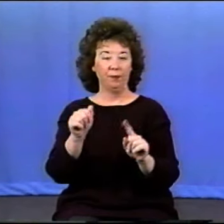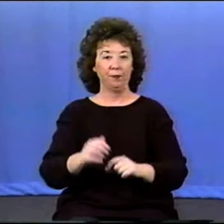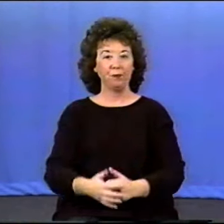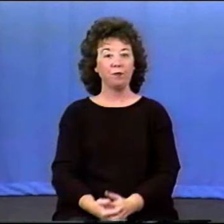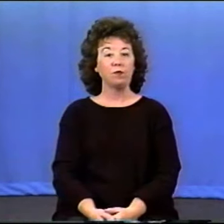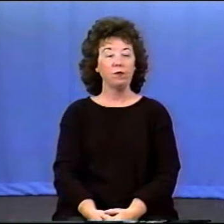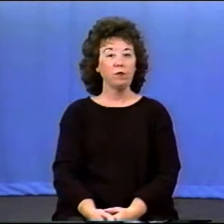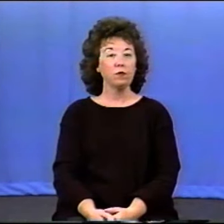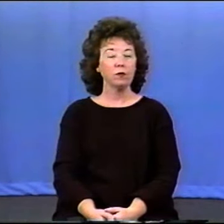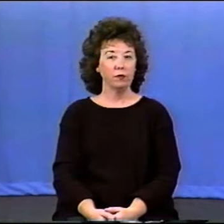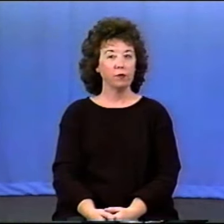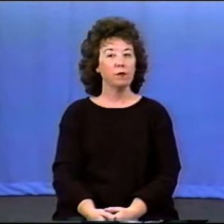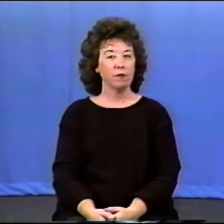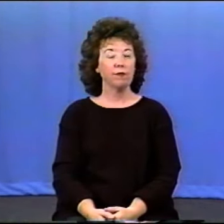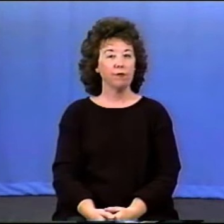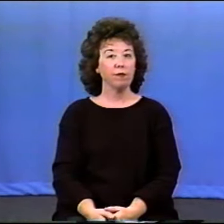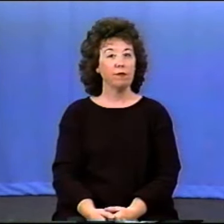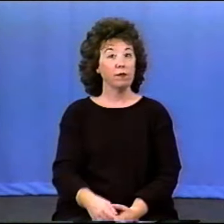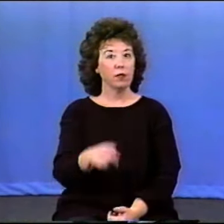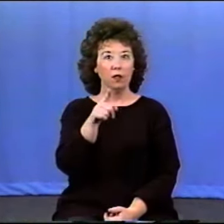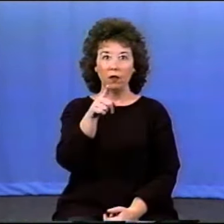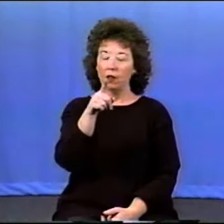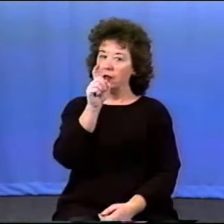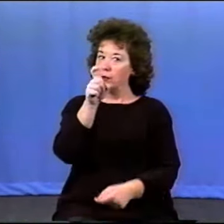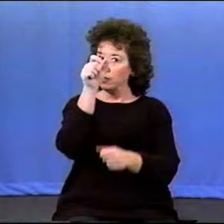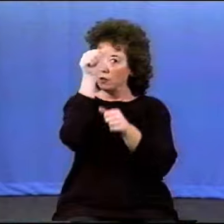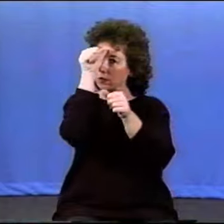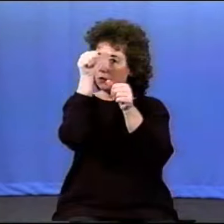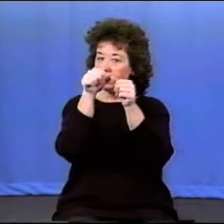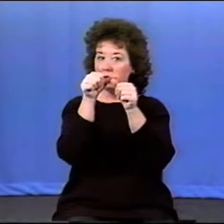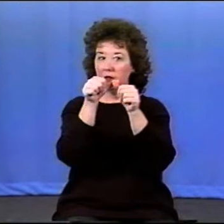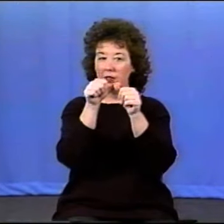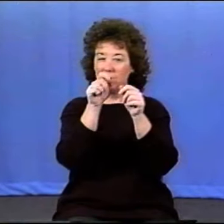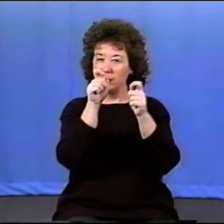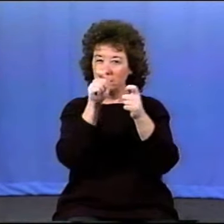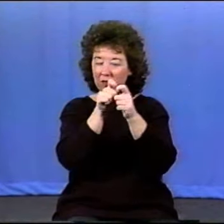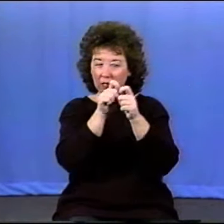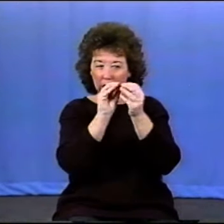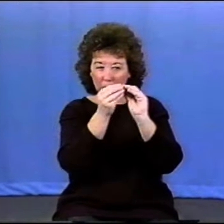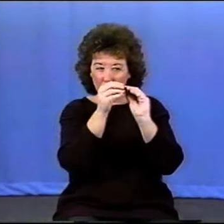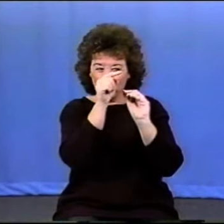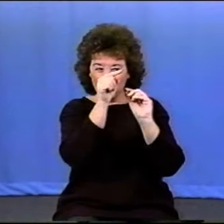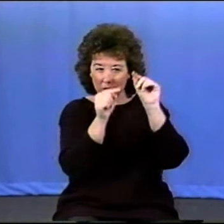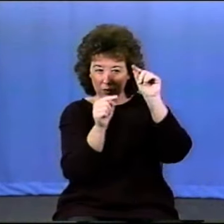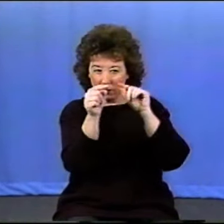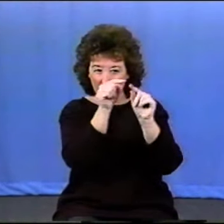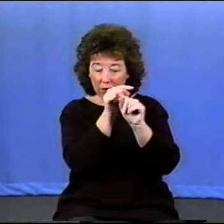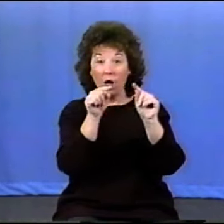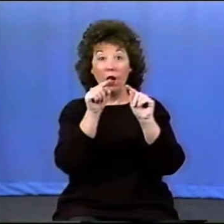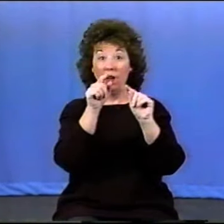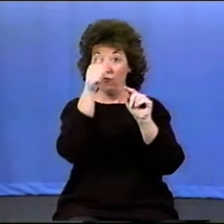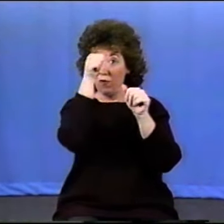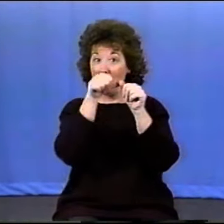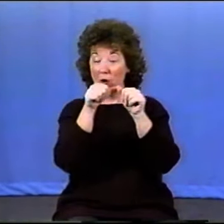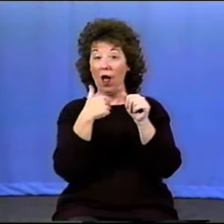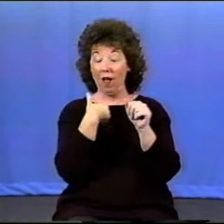Now, it's important to keep those directions in there because obviously there is also a 32 degrees